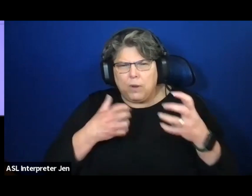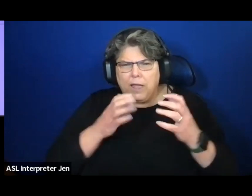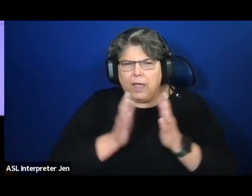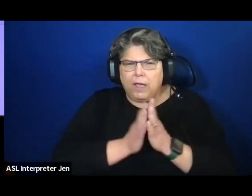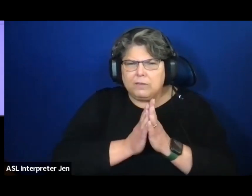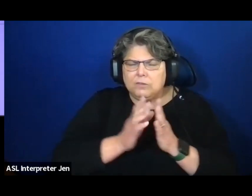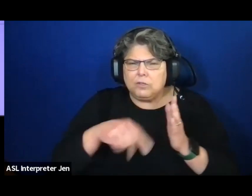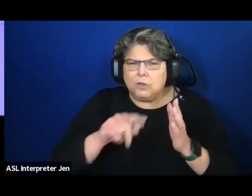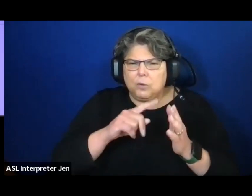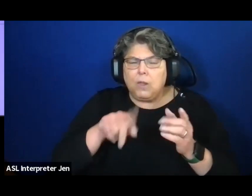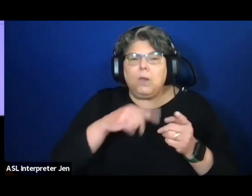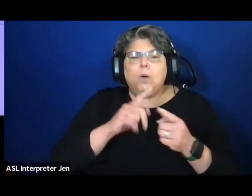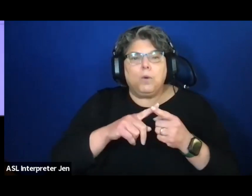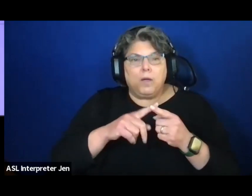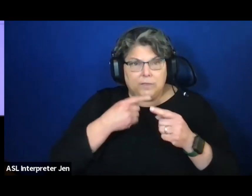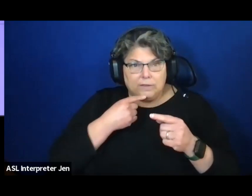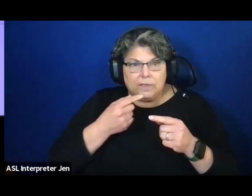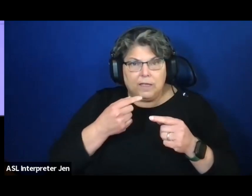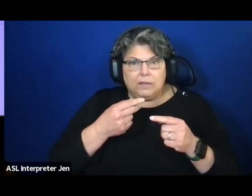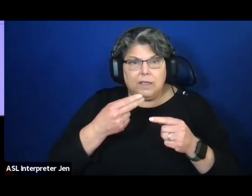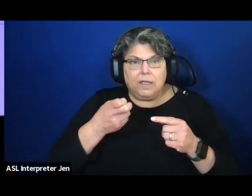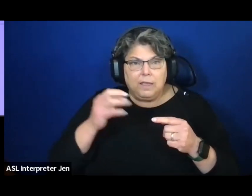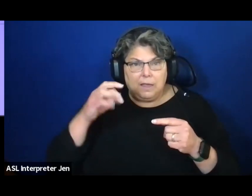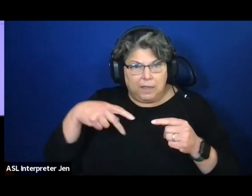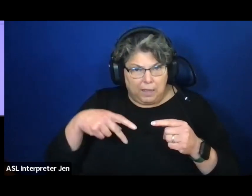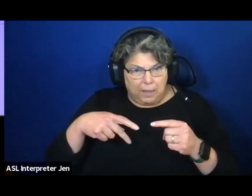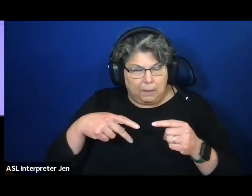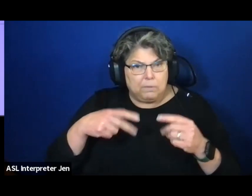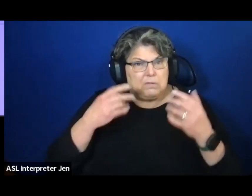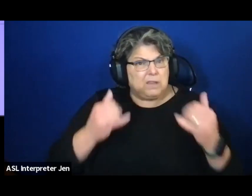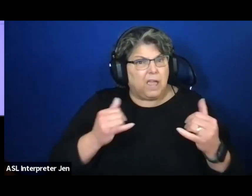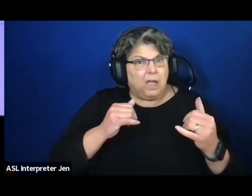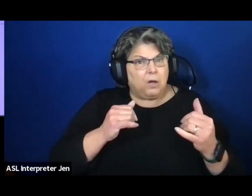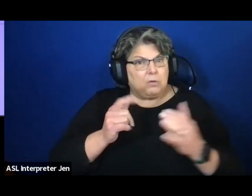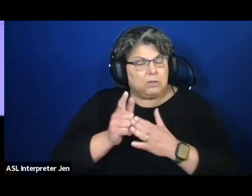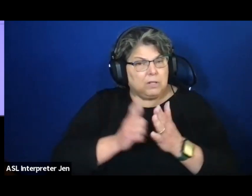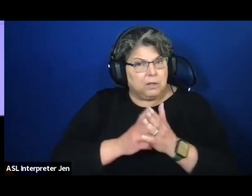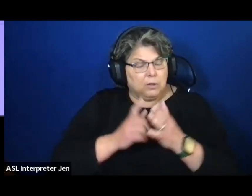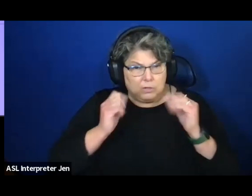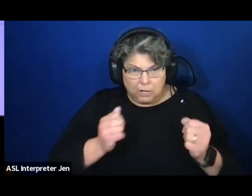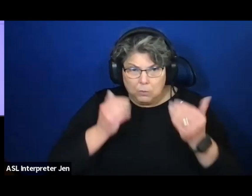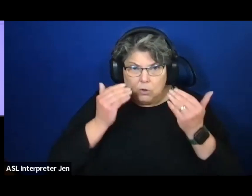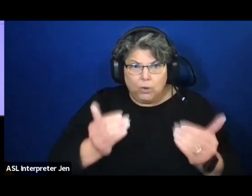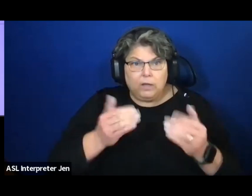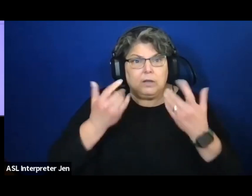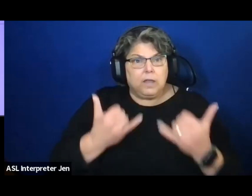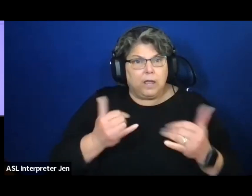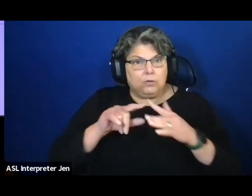they legalize hemp or they deschedule hemp, does that mean we can just go forward and just start and everything will be fine for our students?